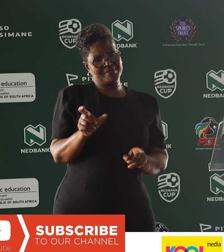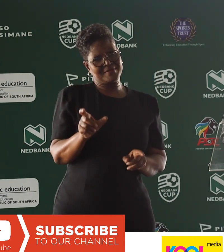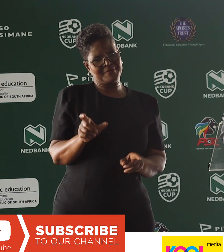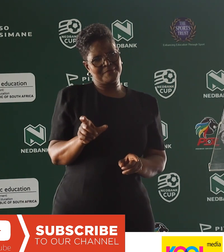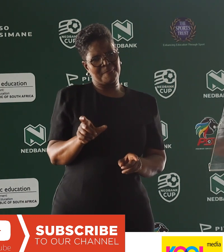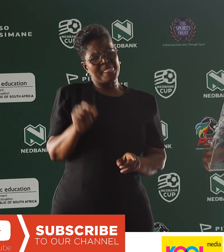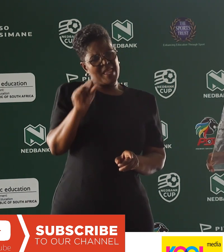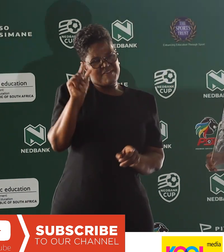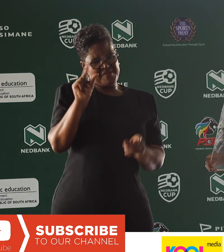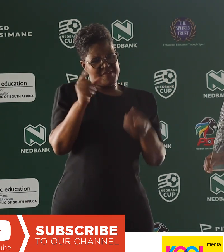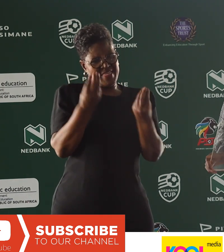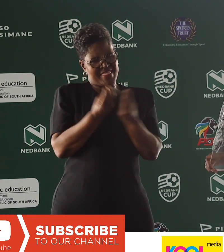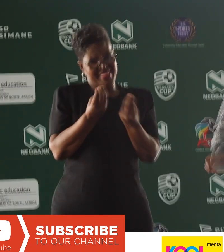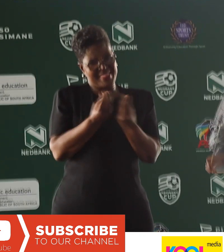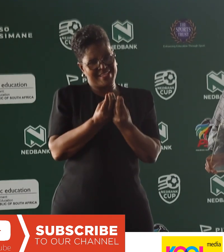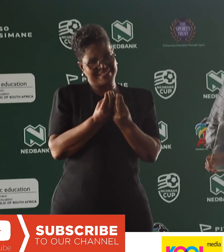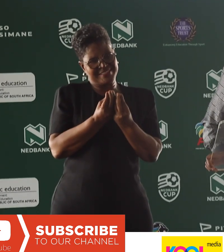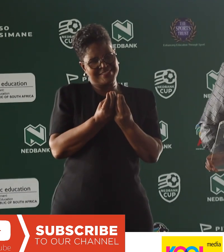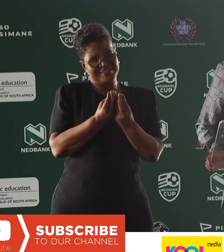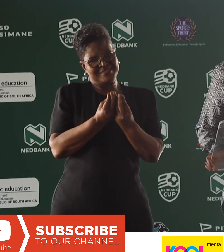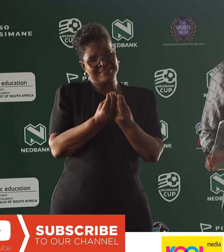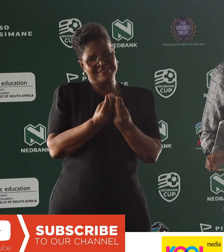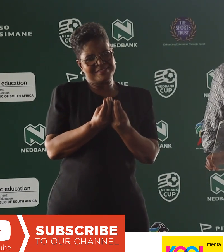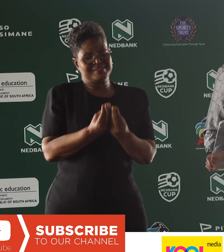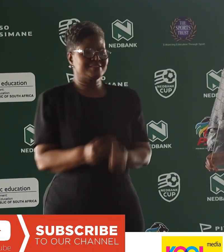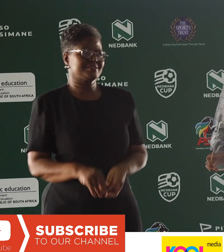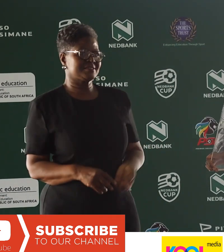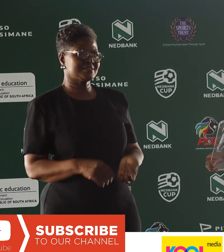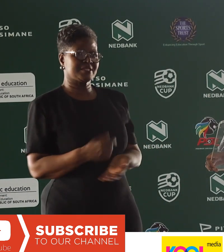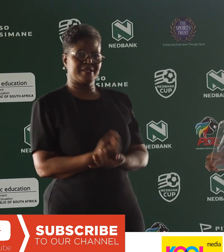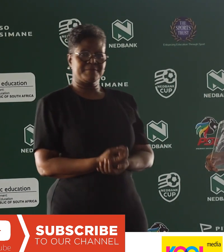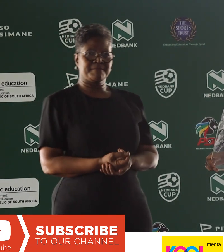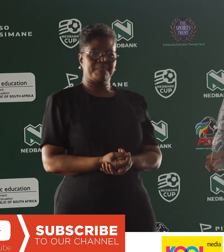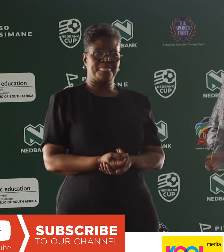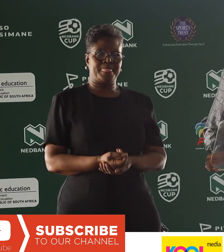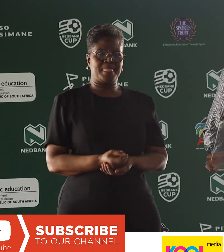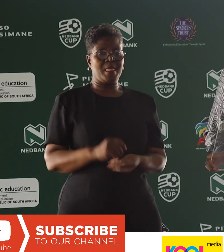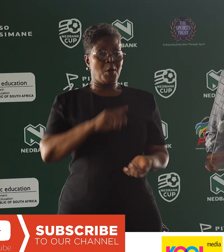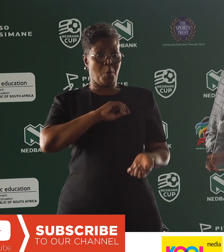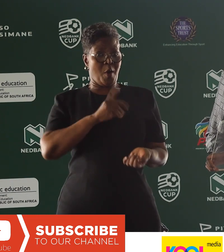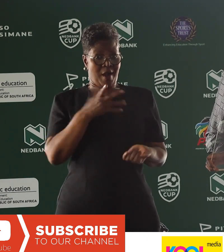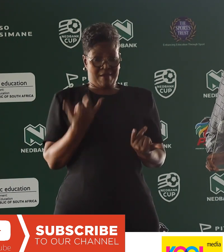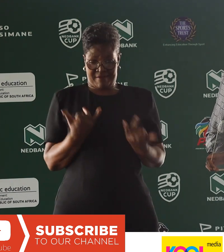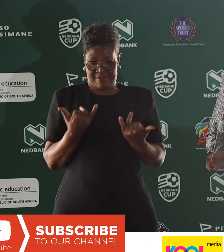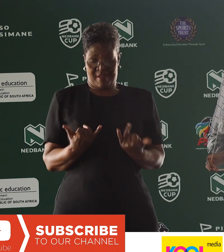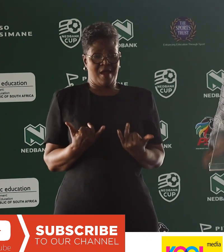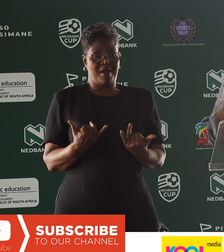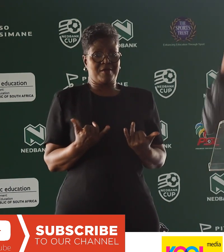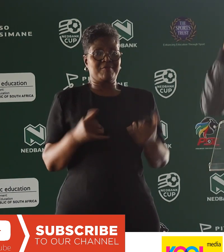say a few things off the cuff, Chairman, because I think the occasion allows that.